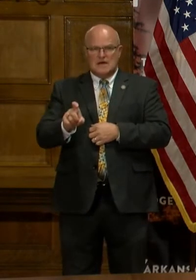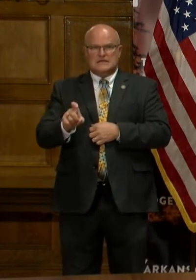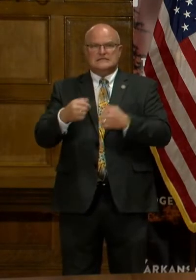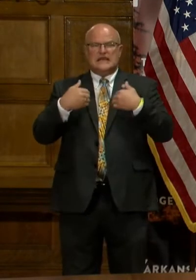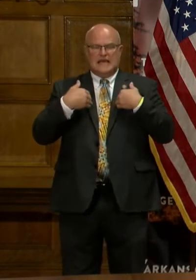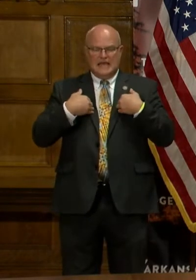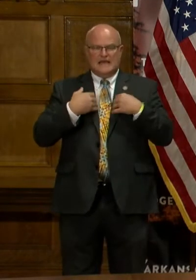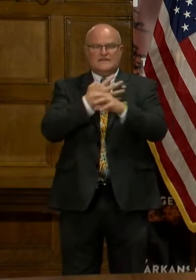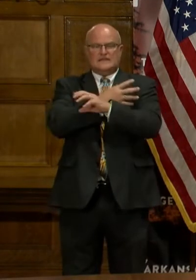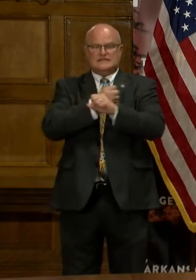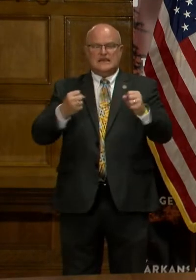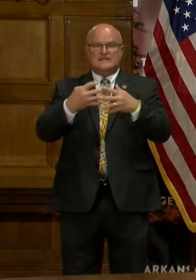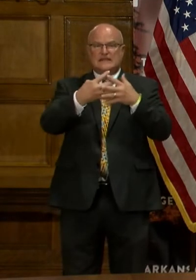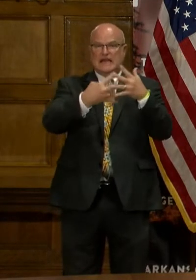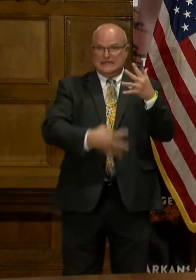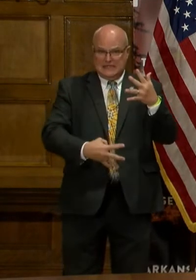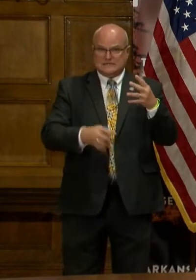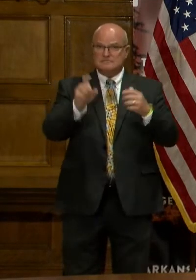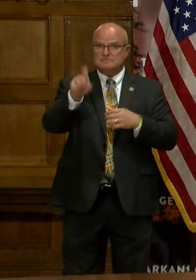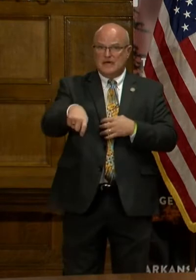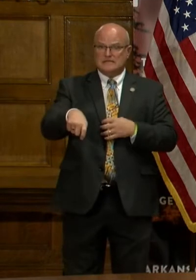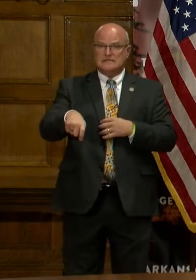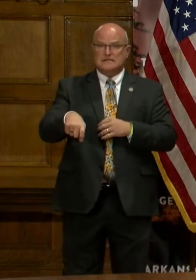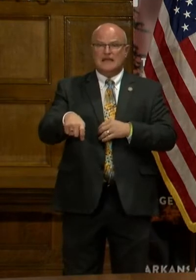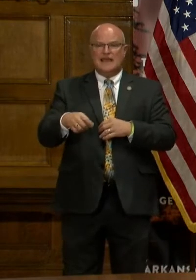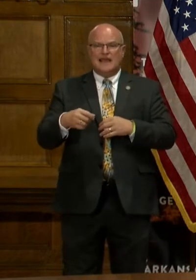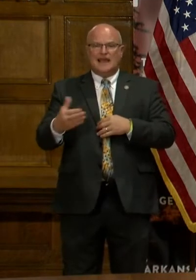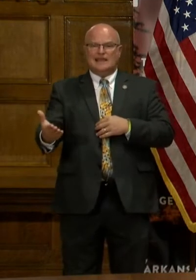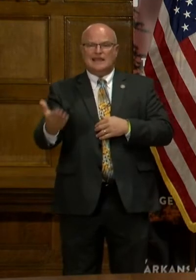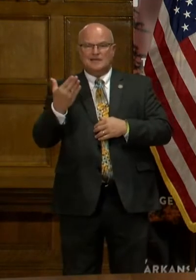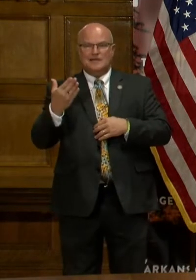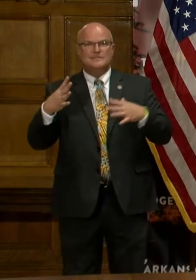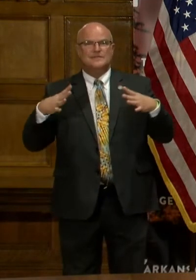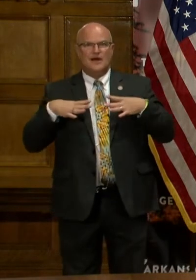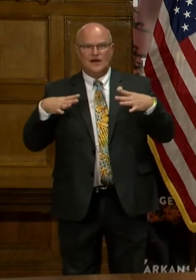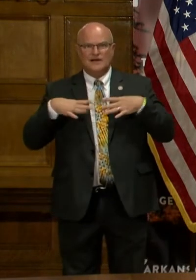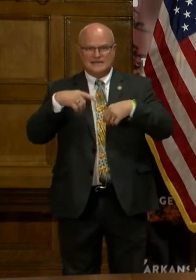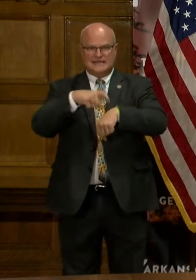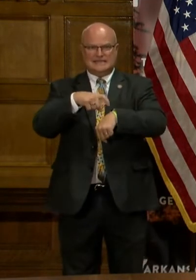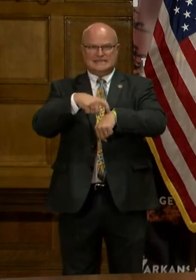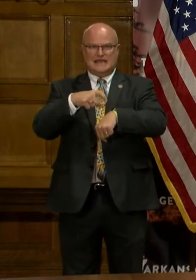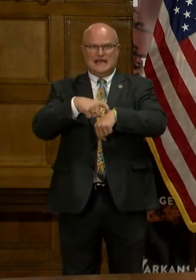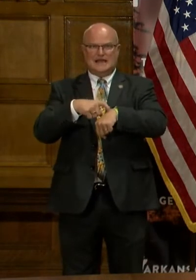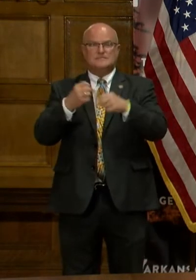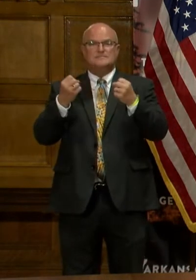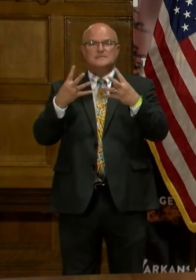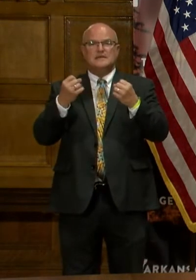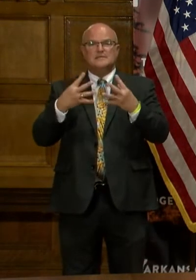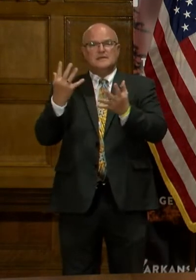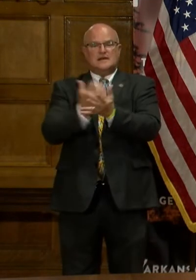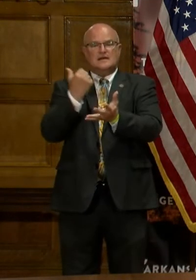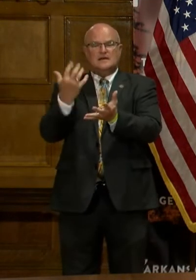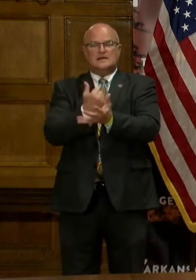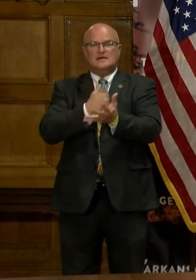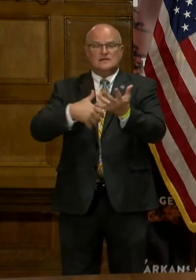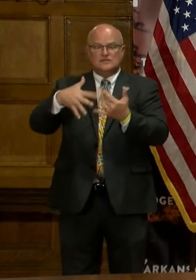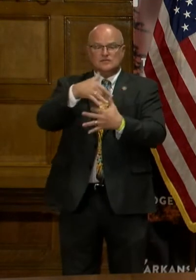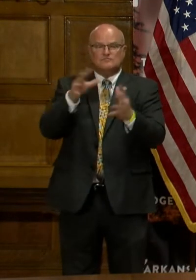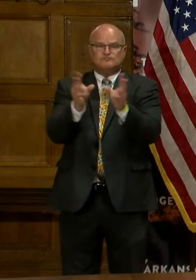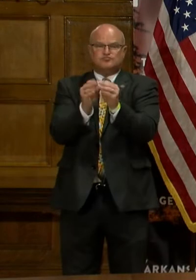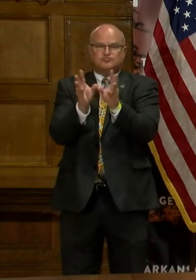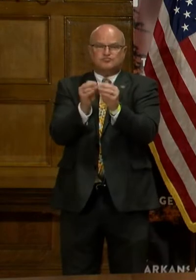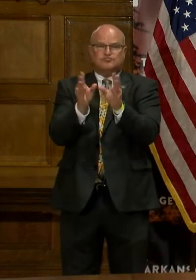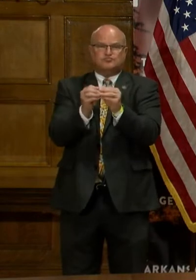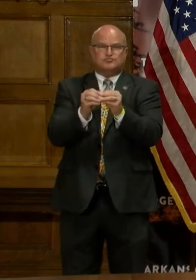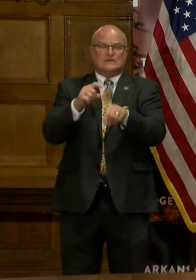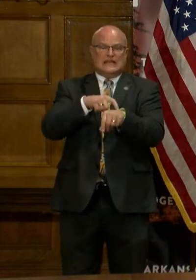safety guidelines. On top of that, we're looking at a holiday season approaching with many opportunities for social gatherings and